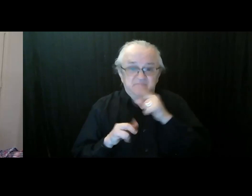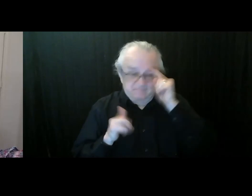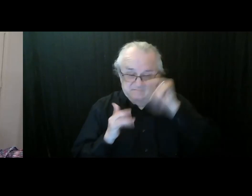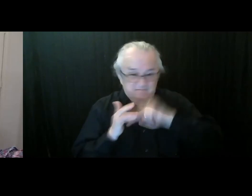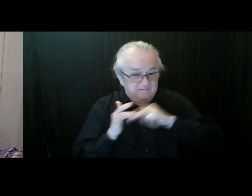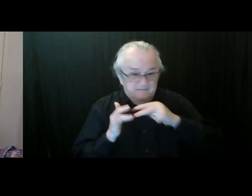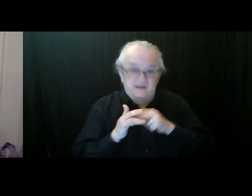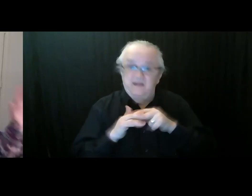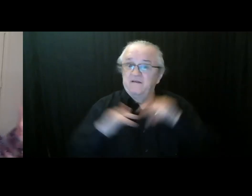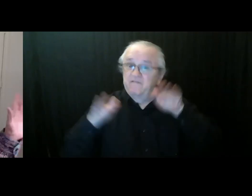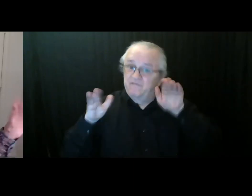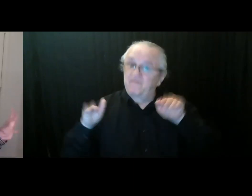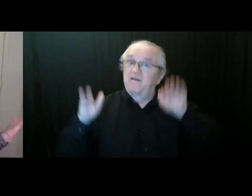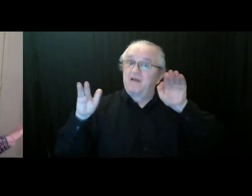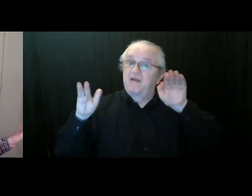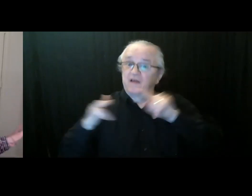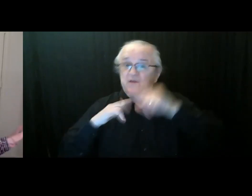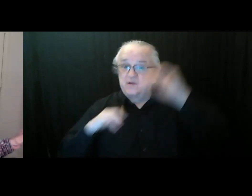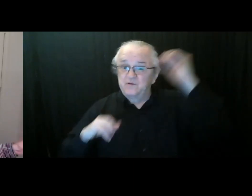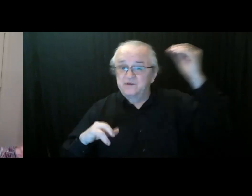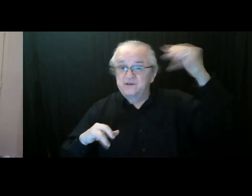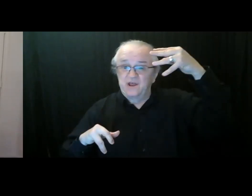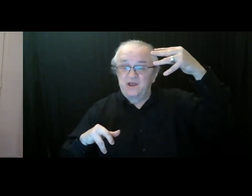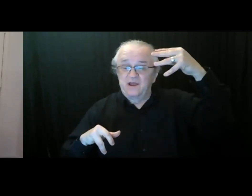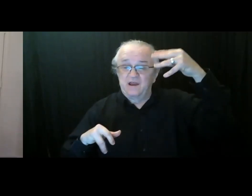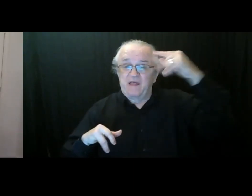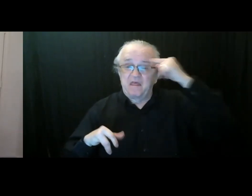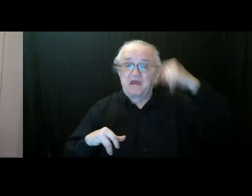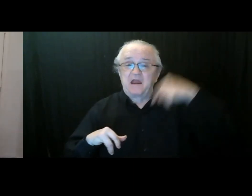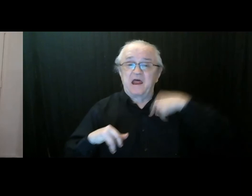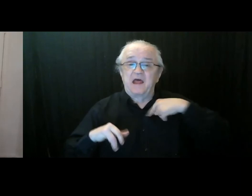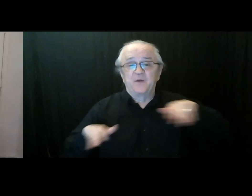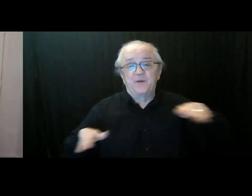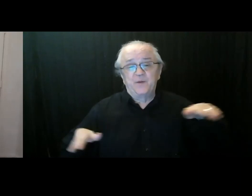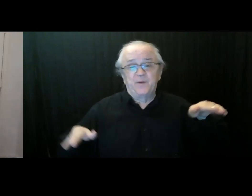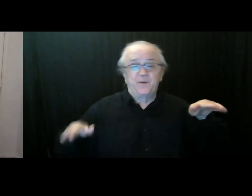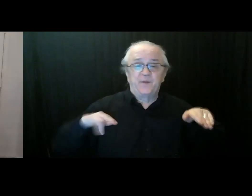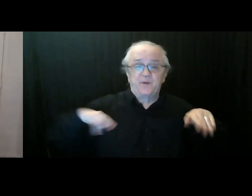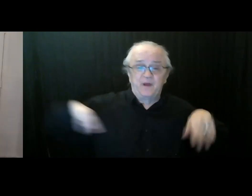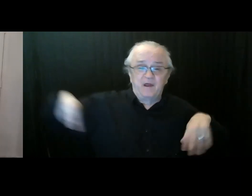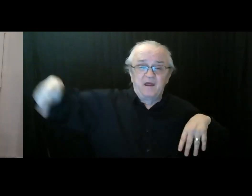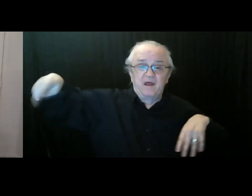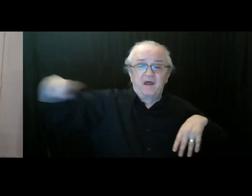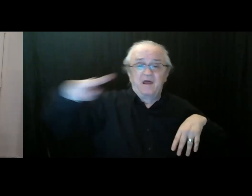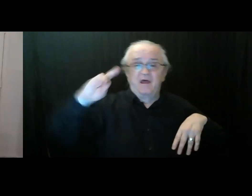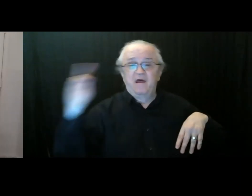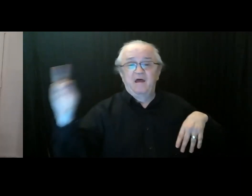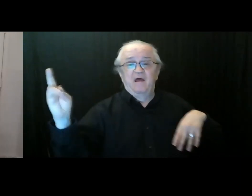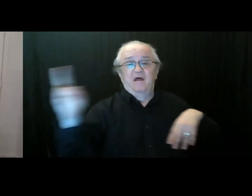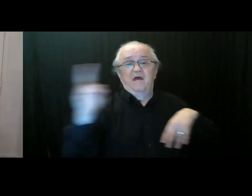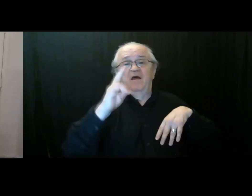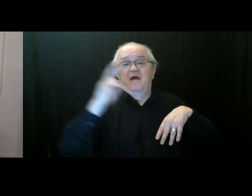sun. I figured that I could circle the yard and Dickie Peep would follow along behind me. His